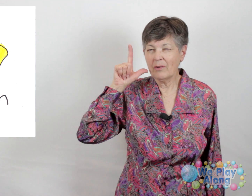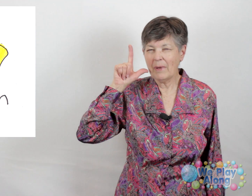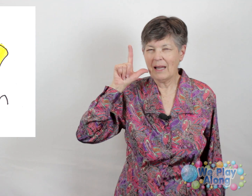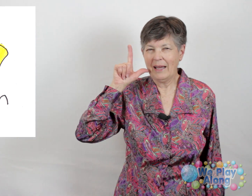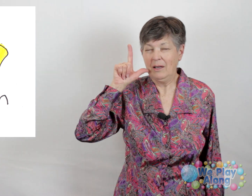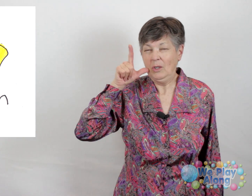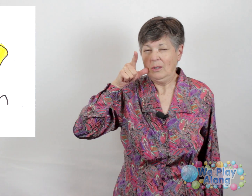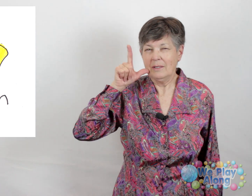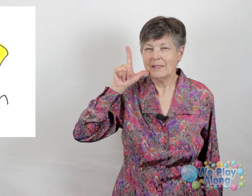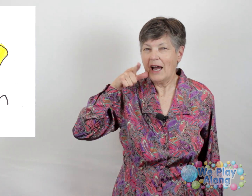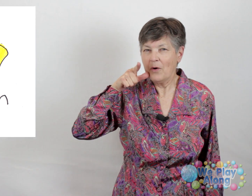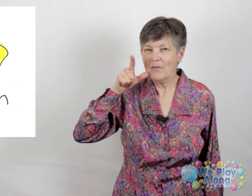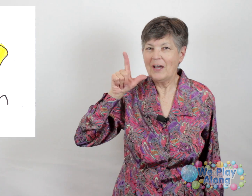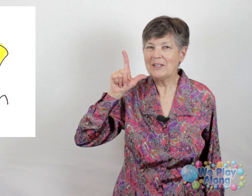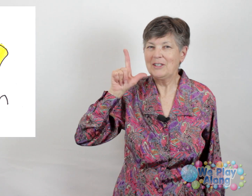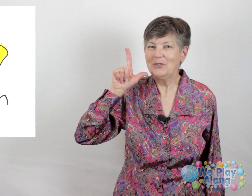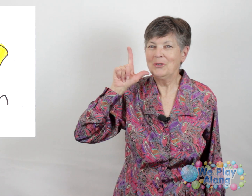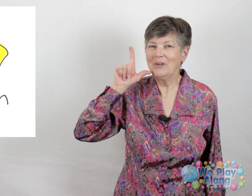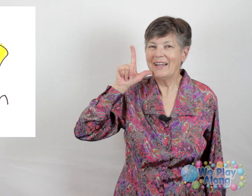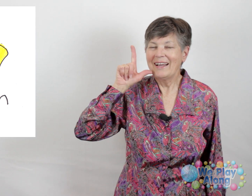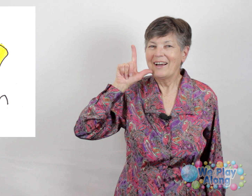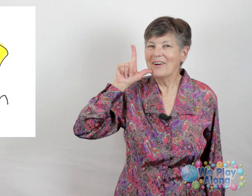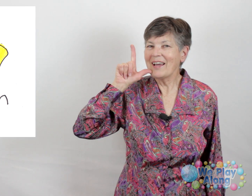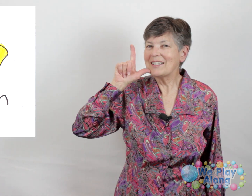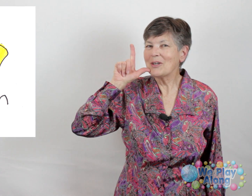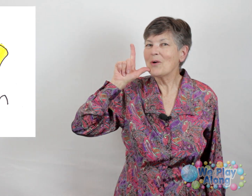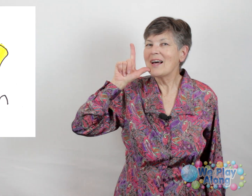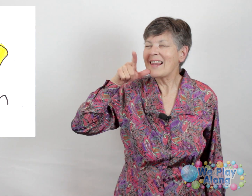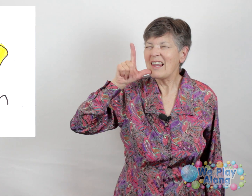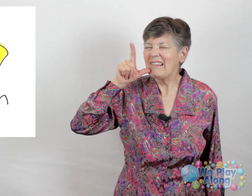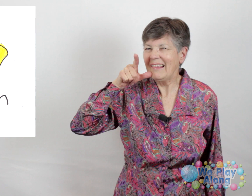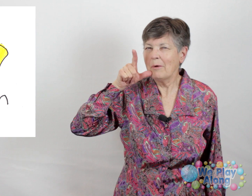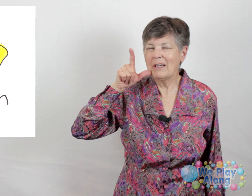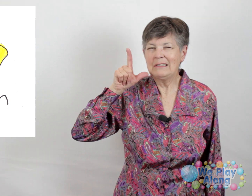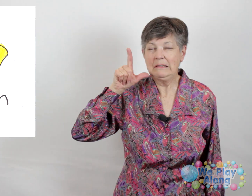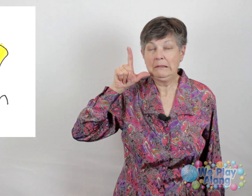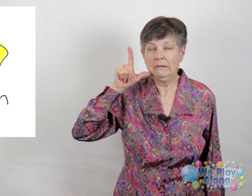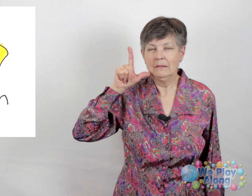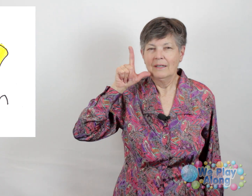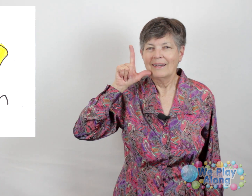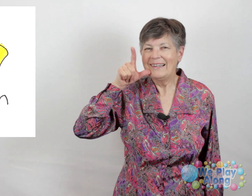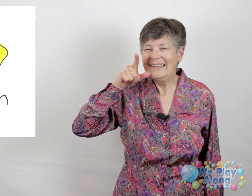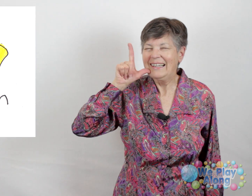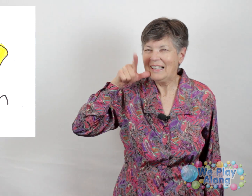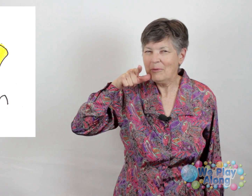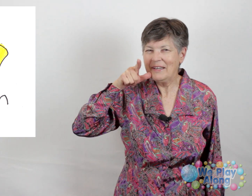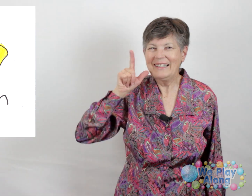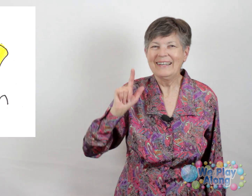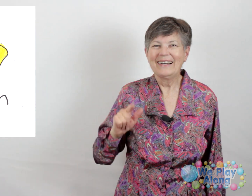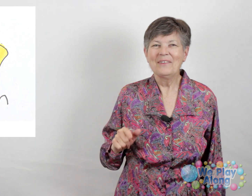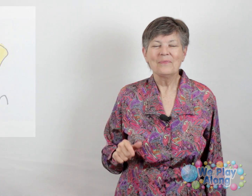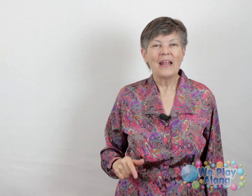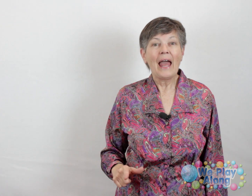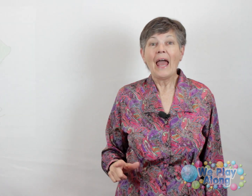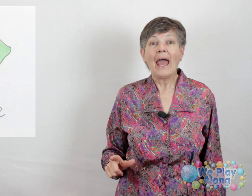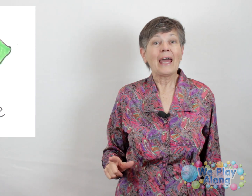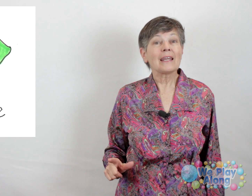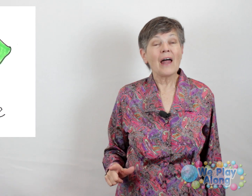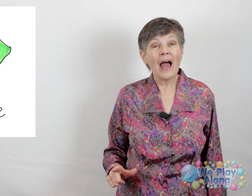even make like a sour face as you do it. Okay, so lemon. Lemon. And